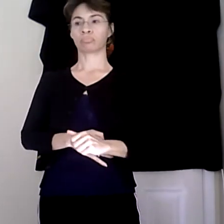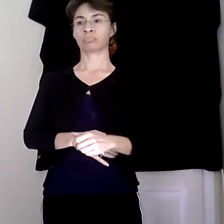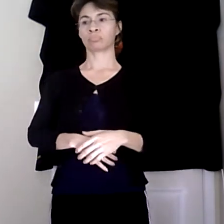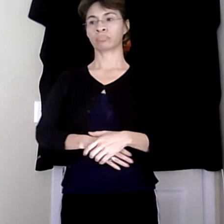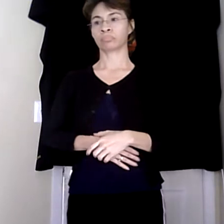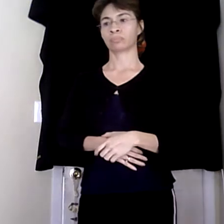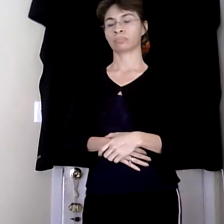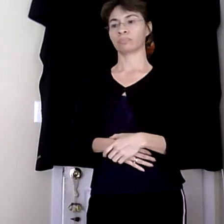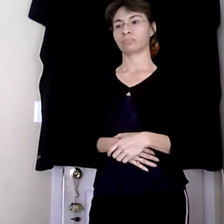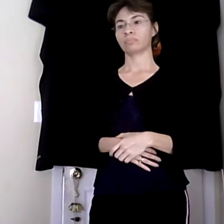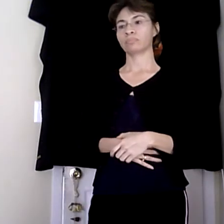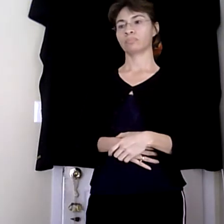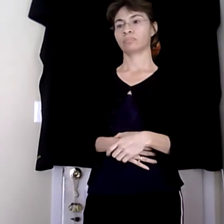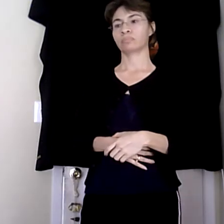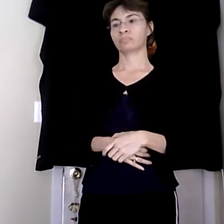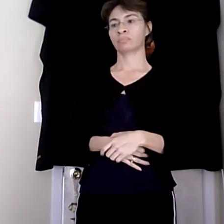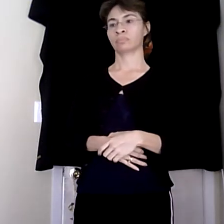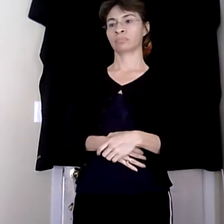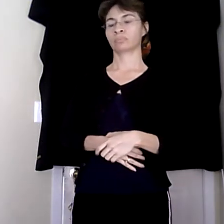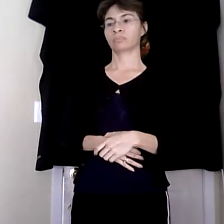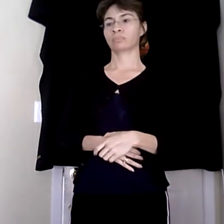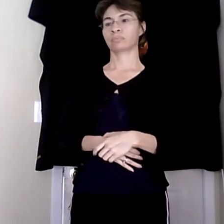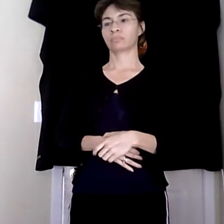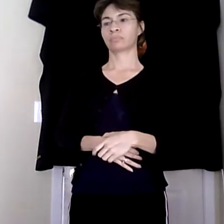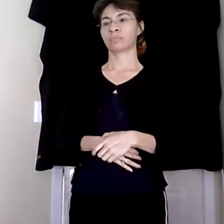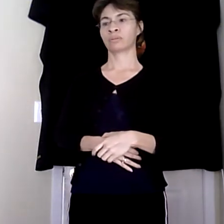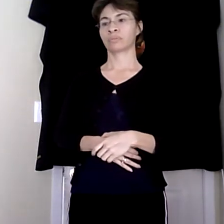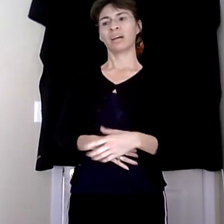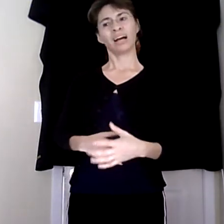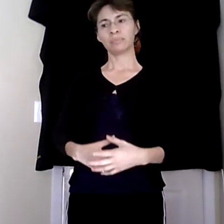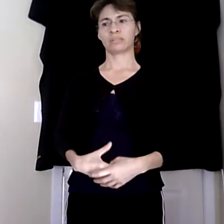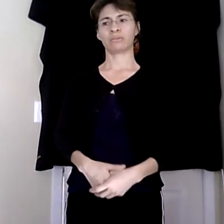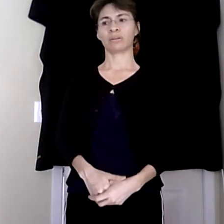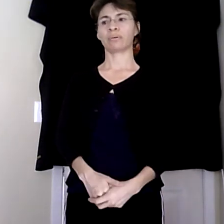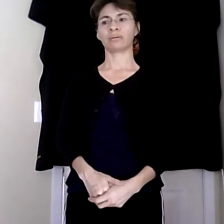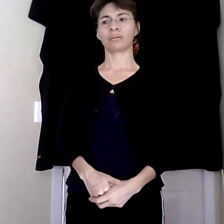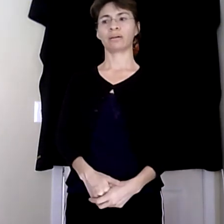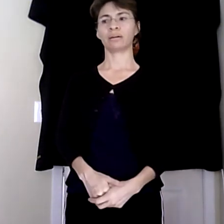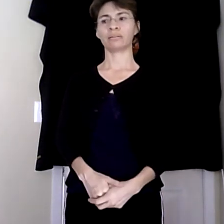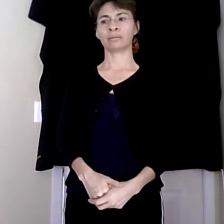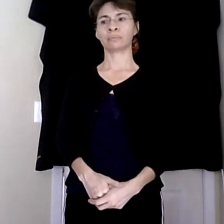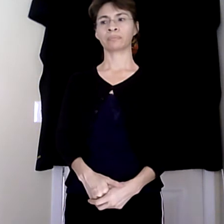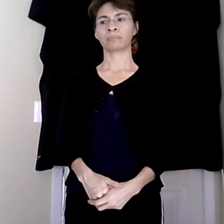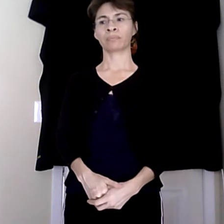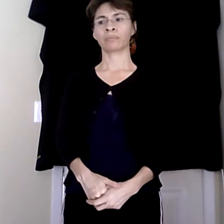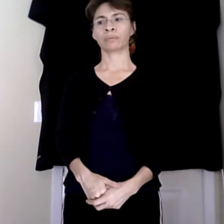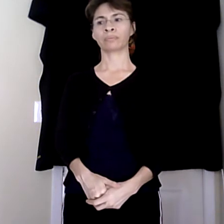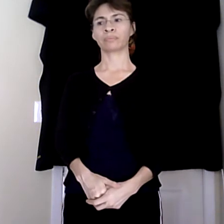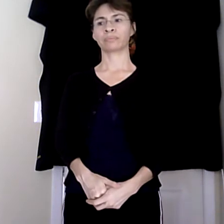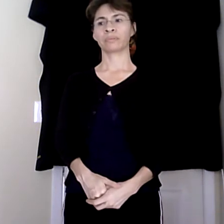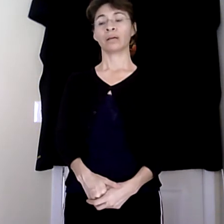can we get over this part of it? Because we still, would like just to have access to our yard as well, the front